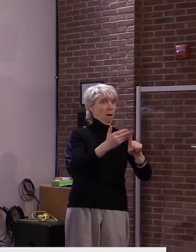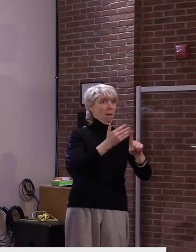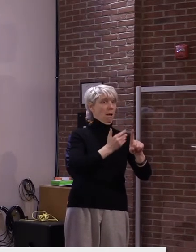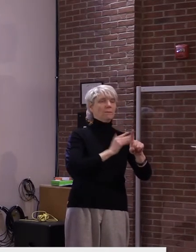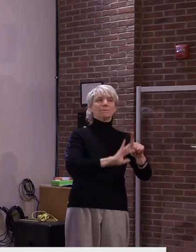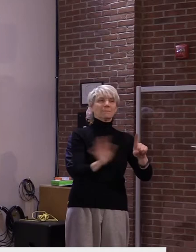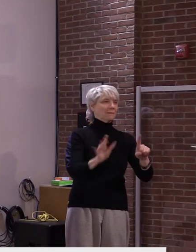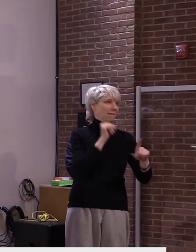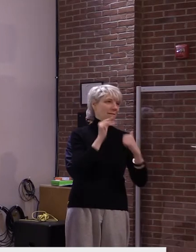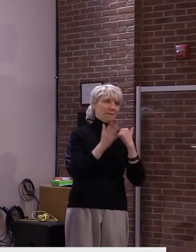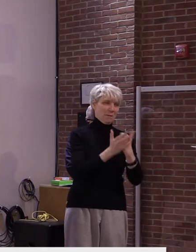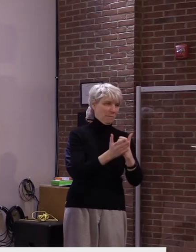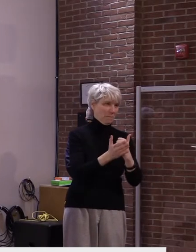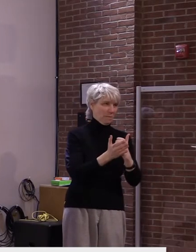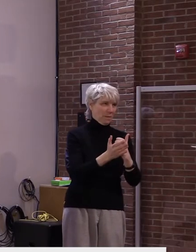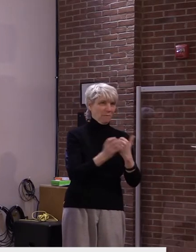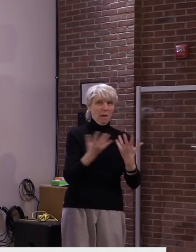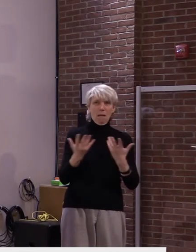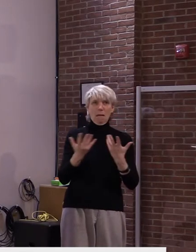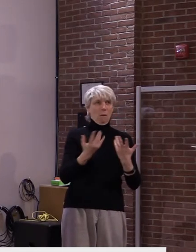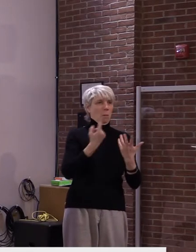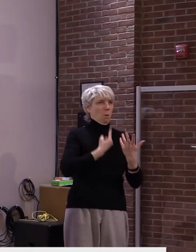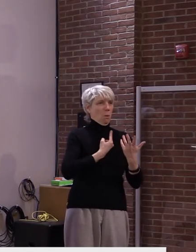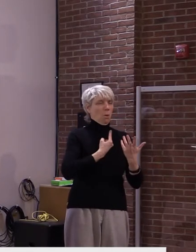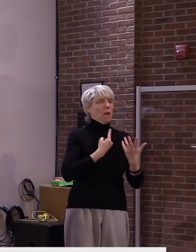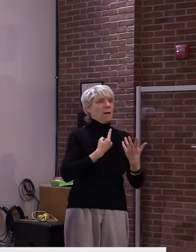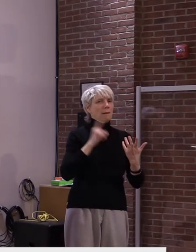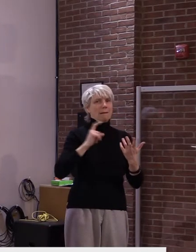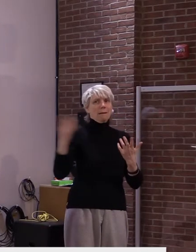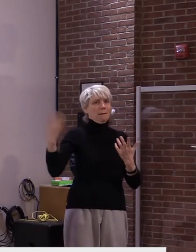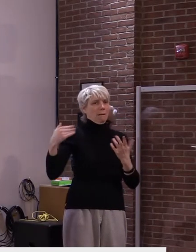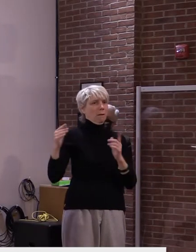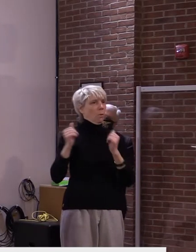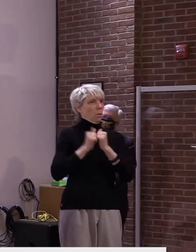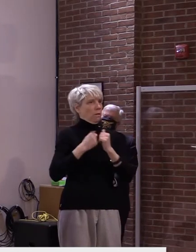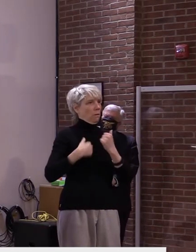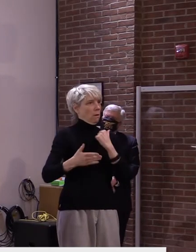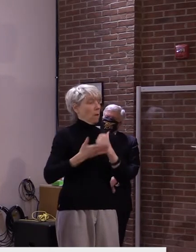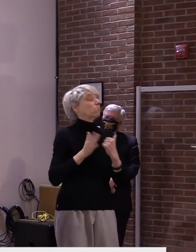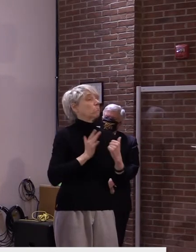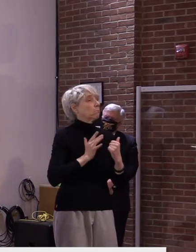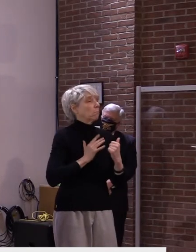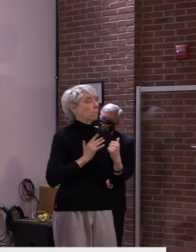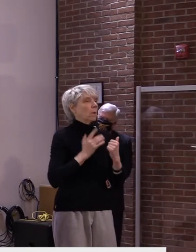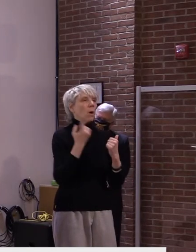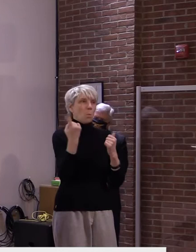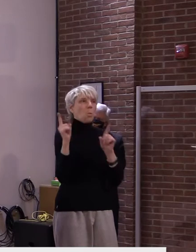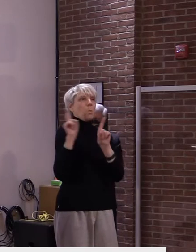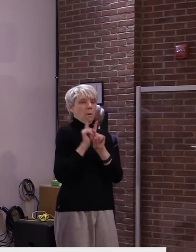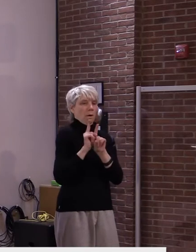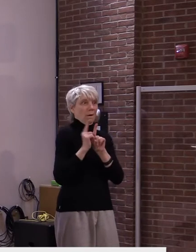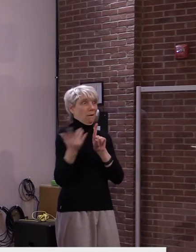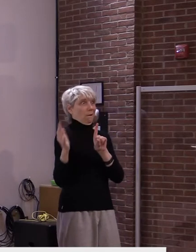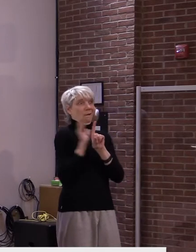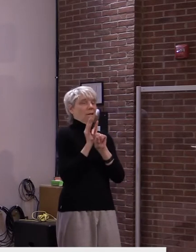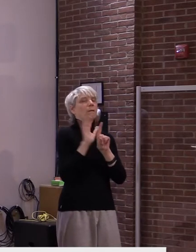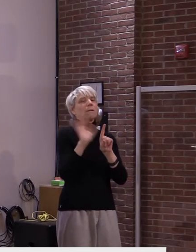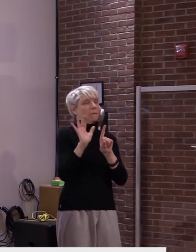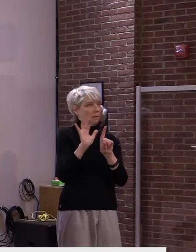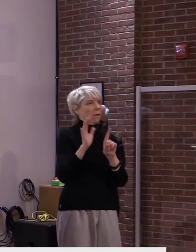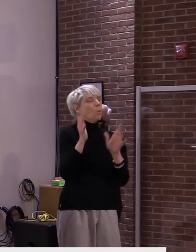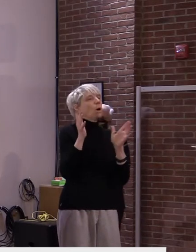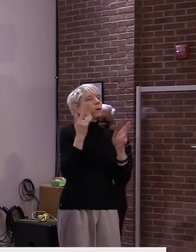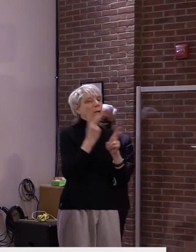with you for assistance, please try to bring only one person so we can limit the number of people inside the clinic